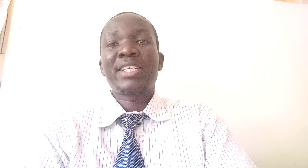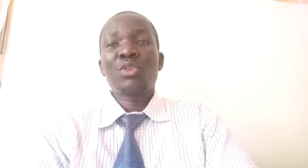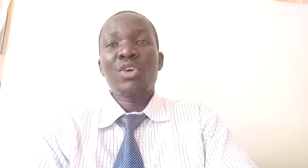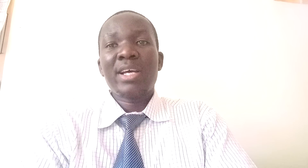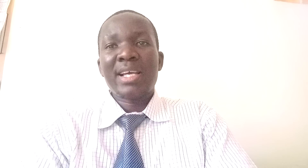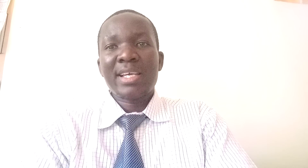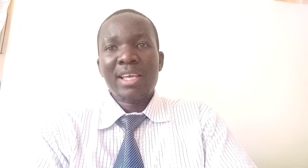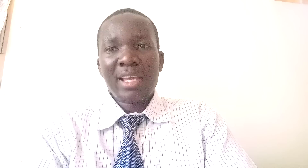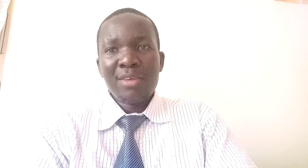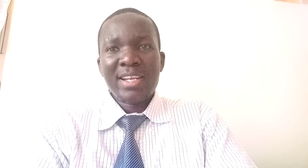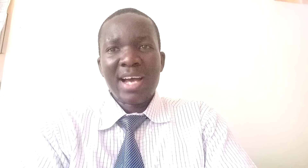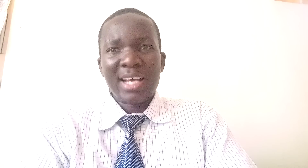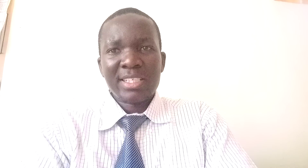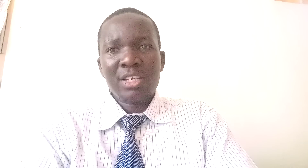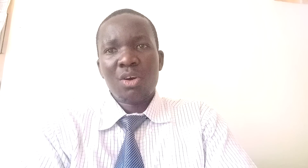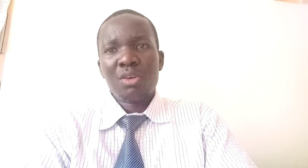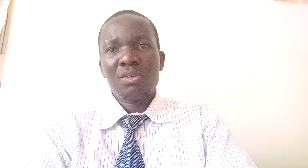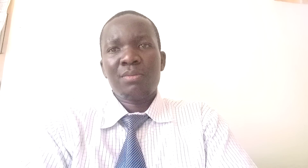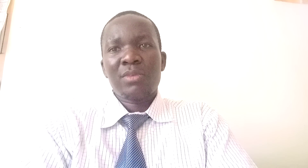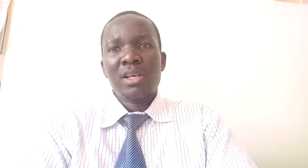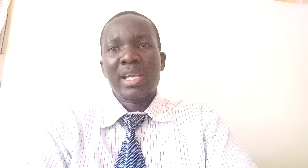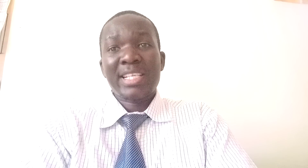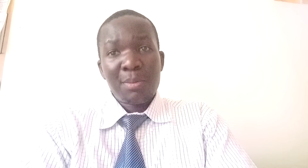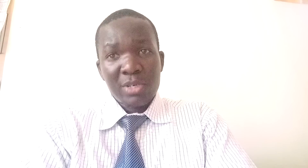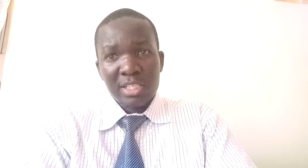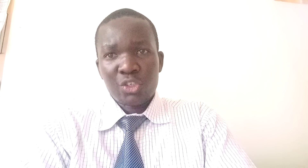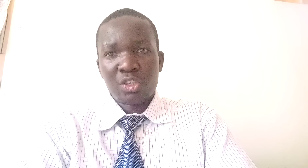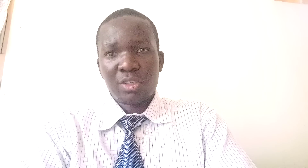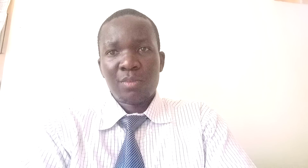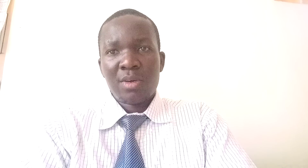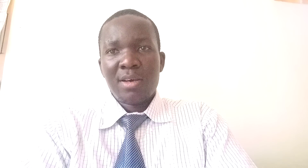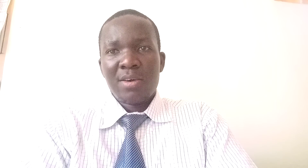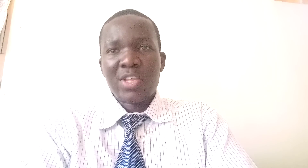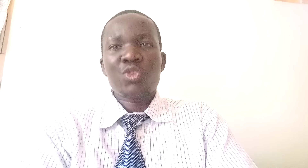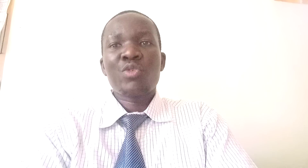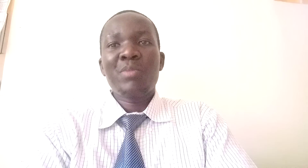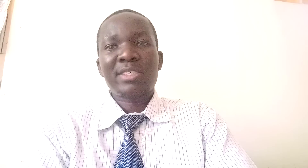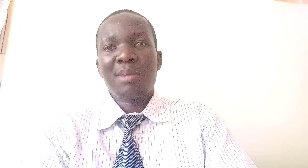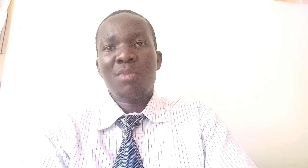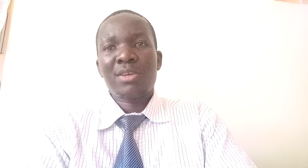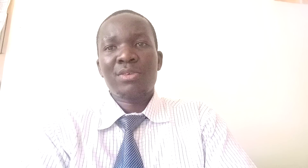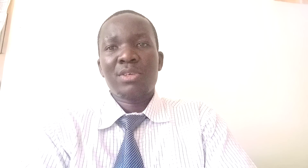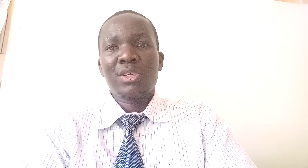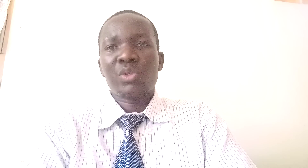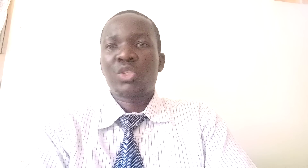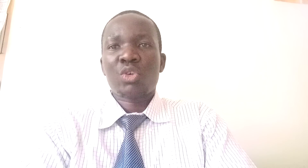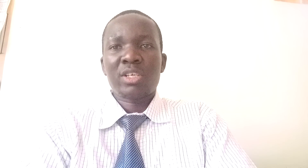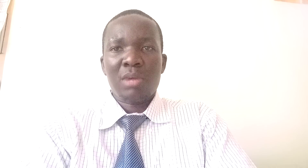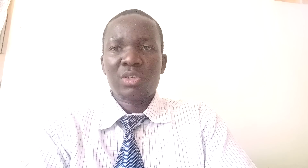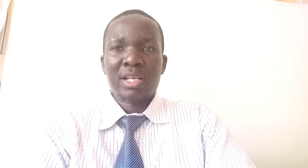no even a single interpretation that you mean someone not talking about